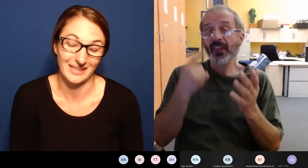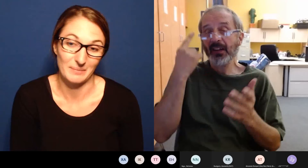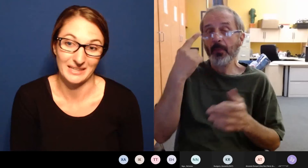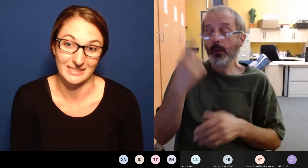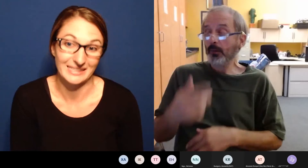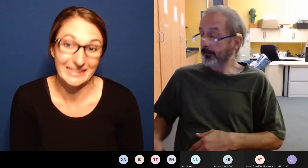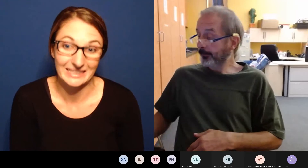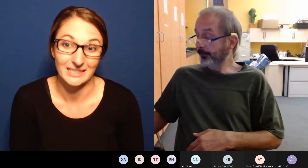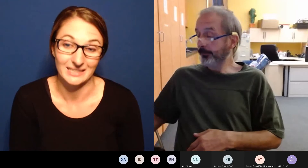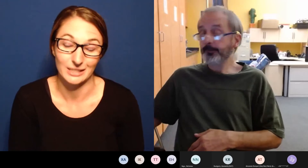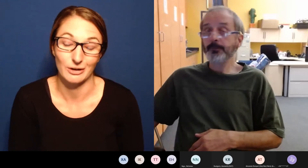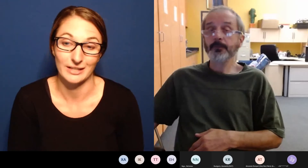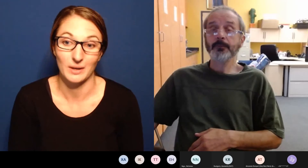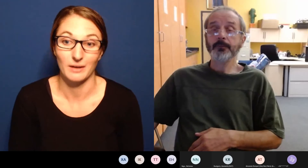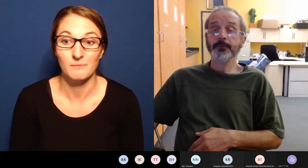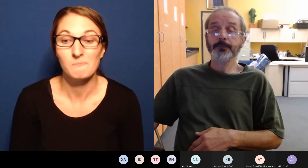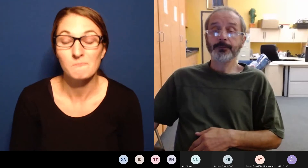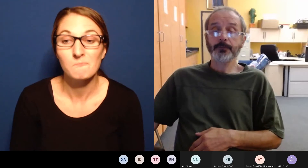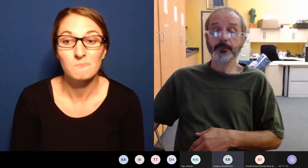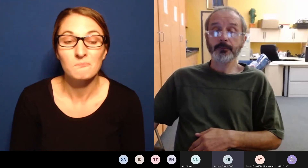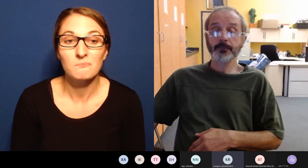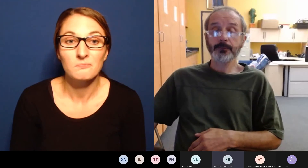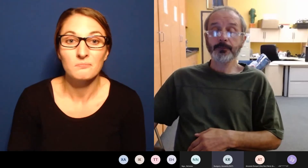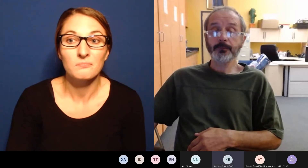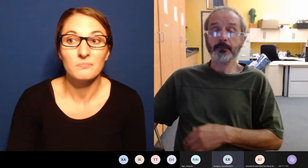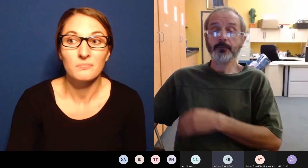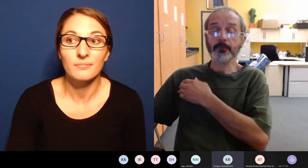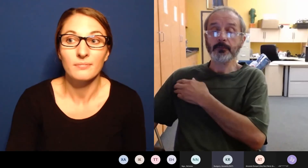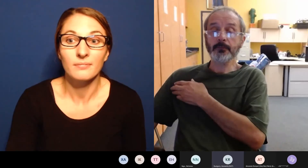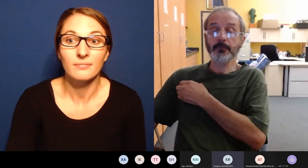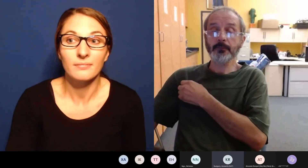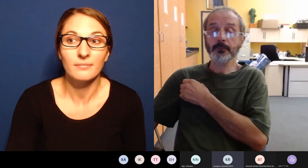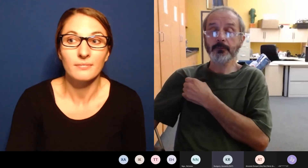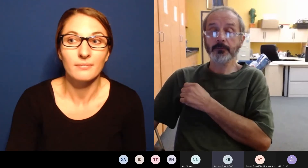may need to consider as well.